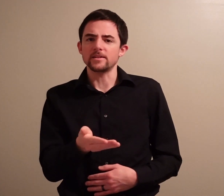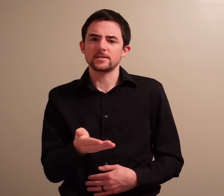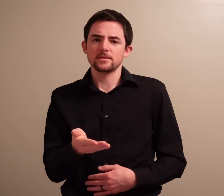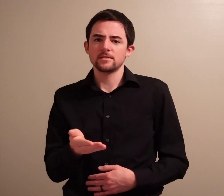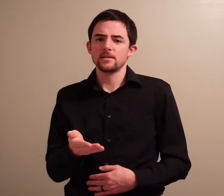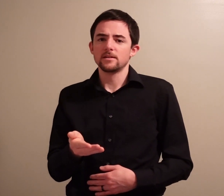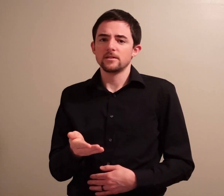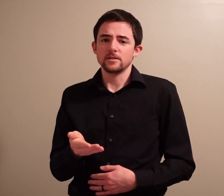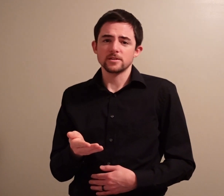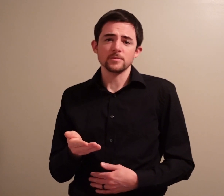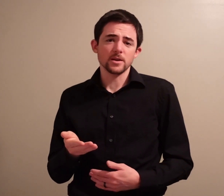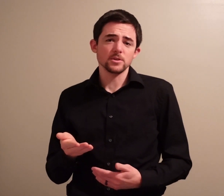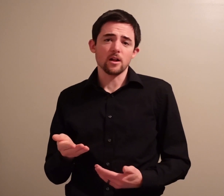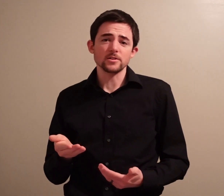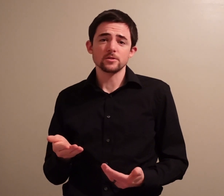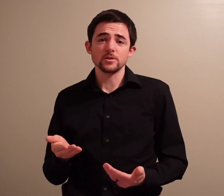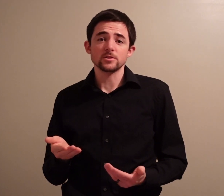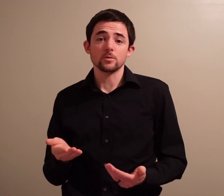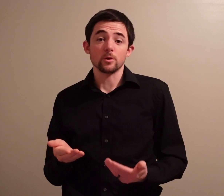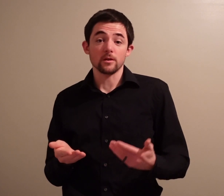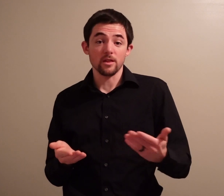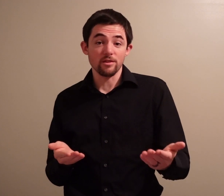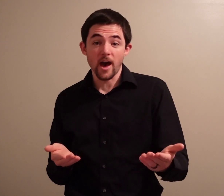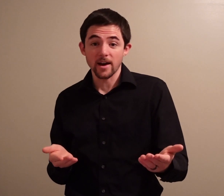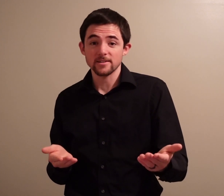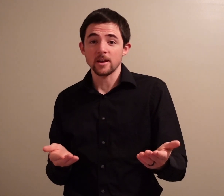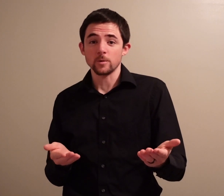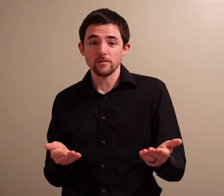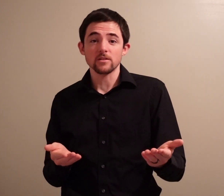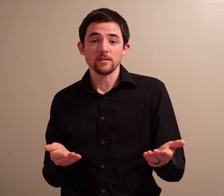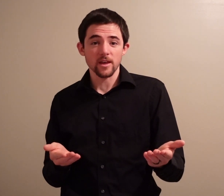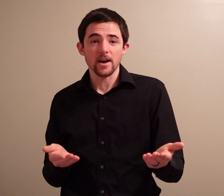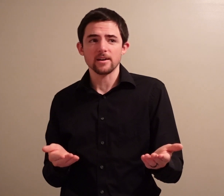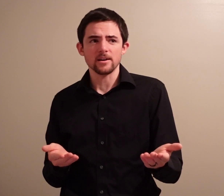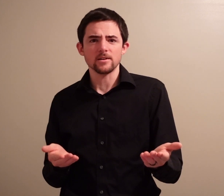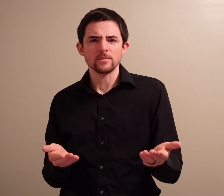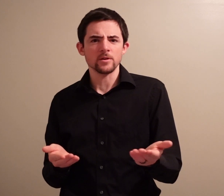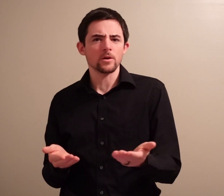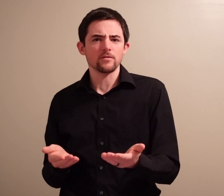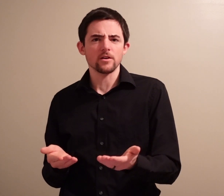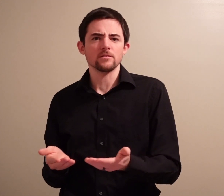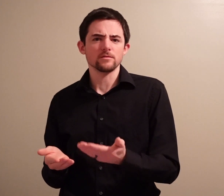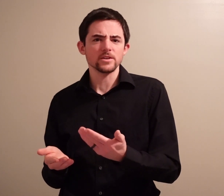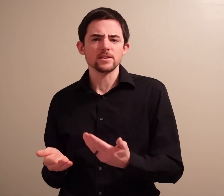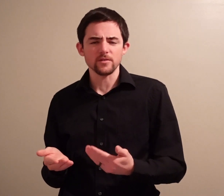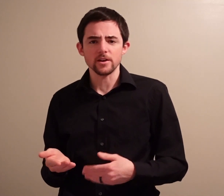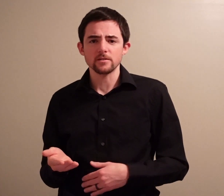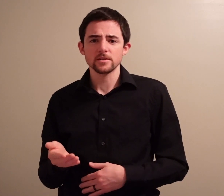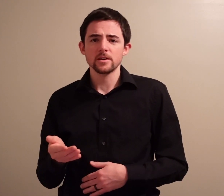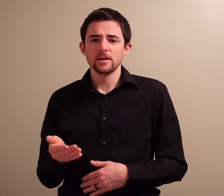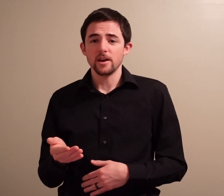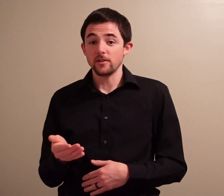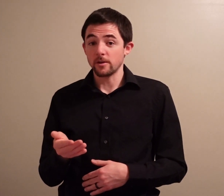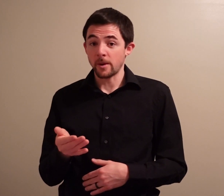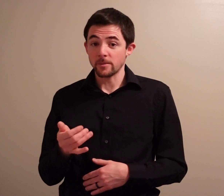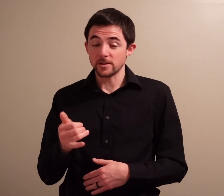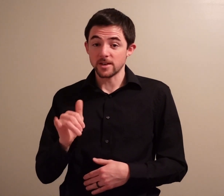this. Sometimes you'll also use the word that, and we've learned that in one of our recent videos. If you remember, to sign